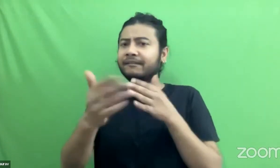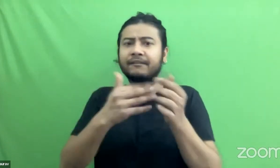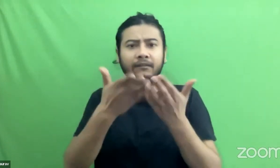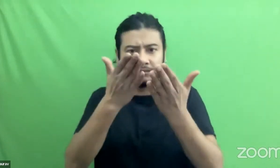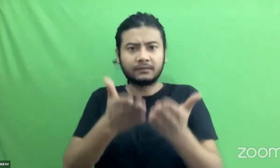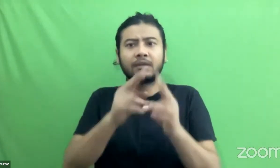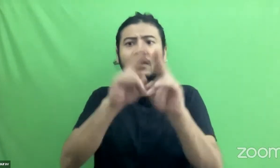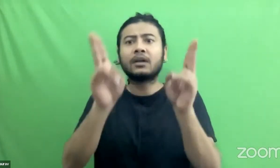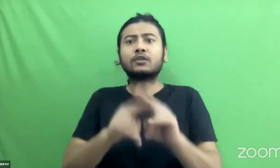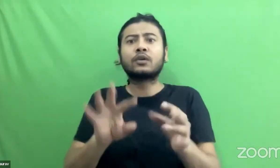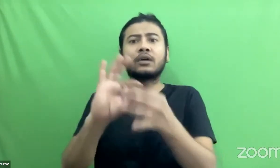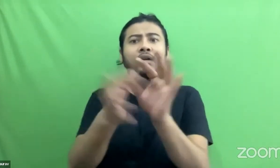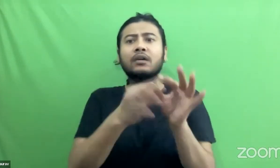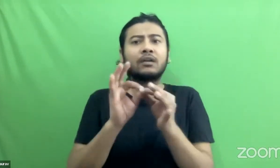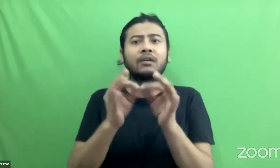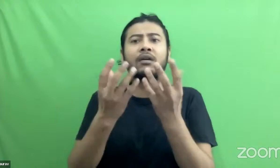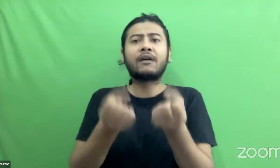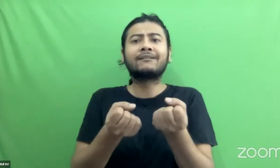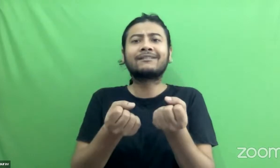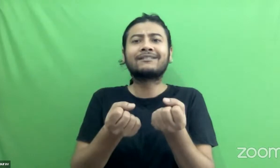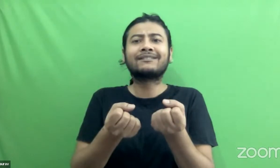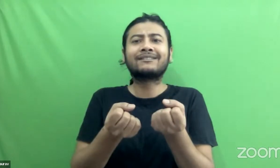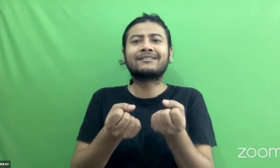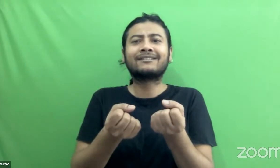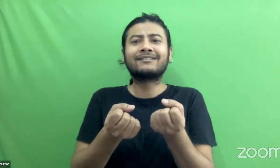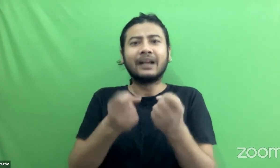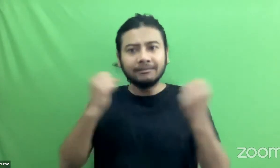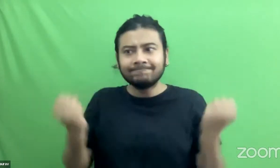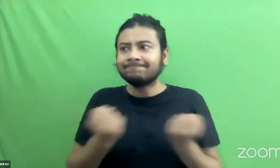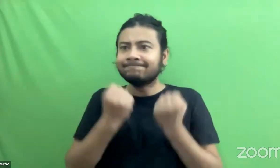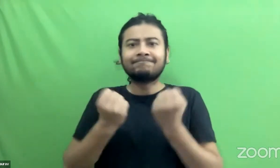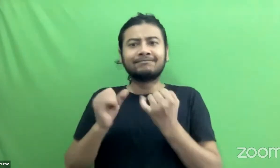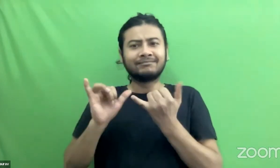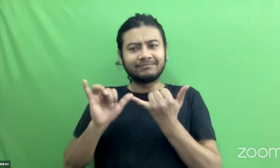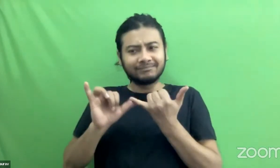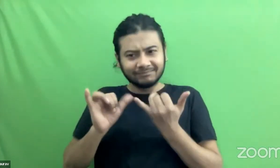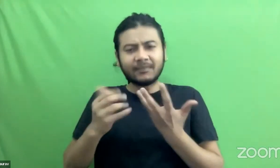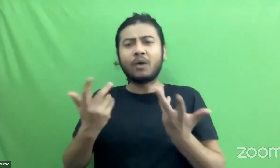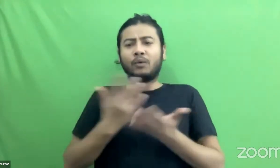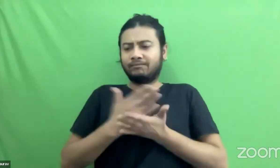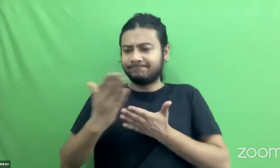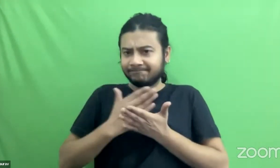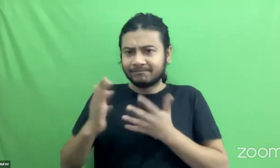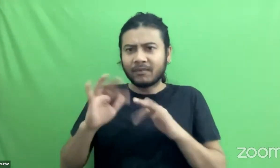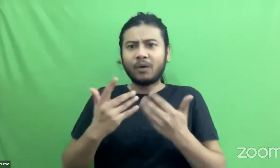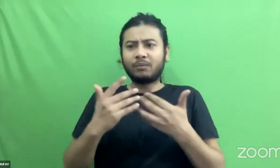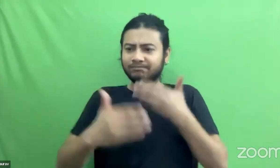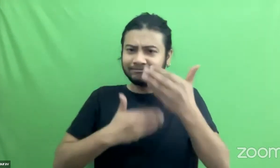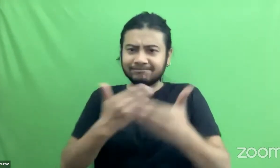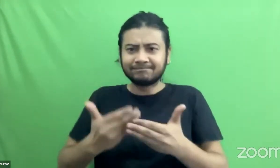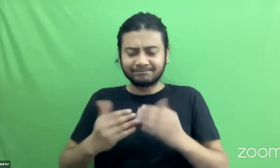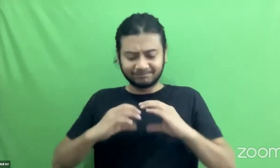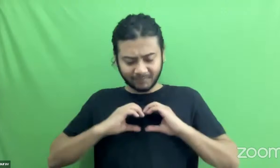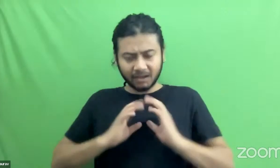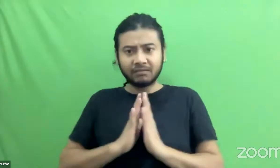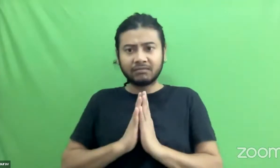The hearing people I'm talking about, they don't want to understand. They don't want to do any spirit bhakti. They don't want to chant.